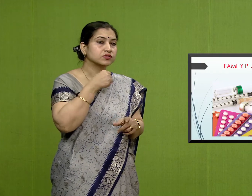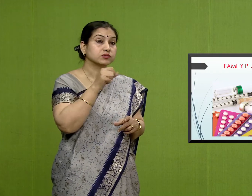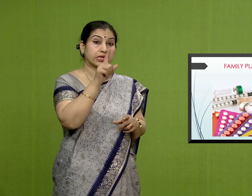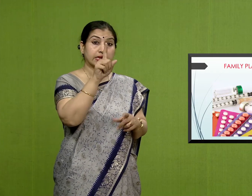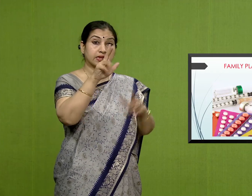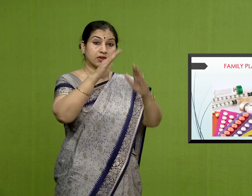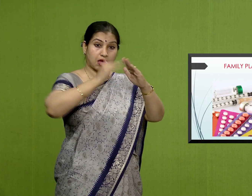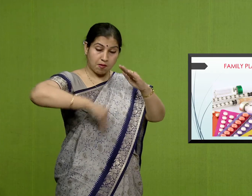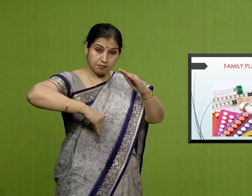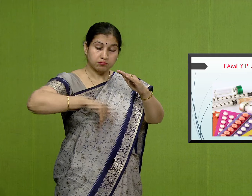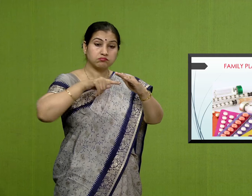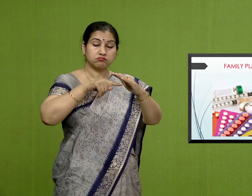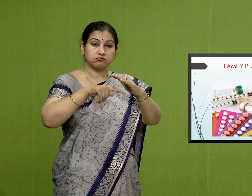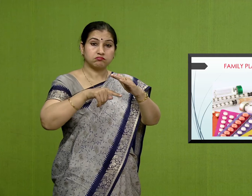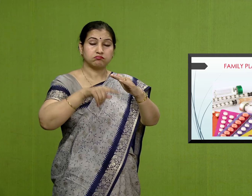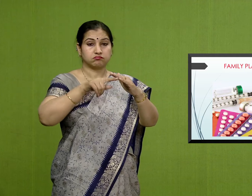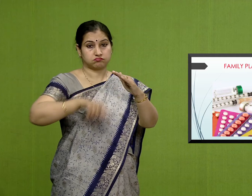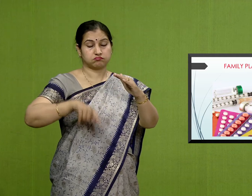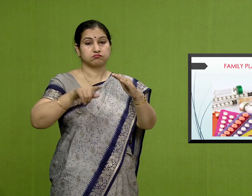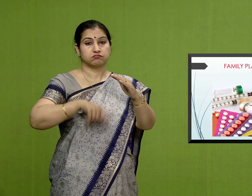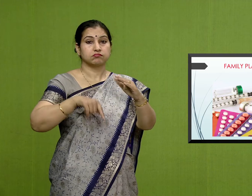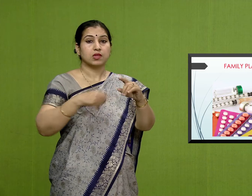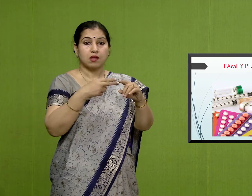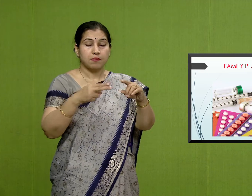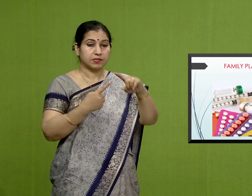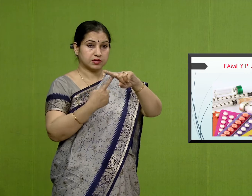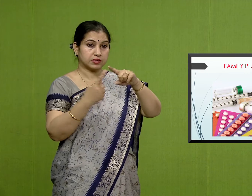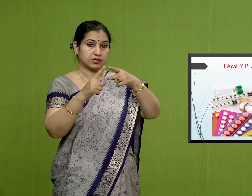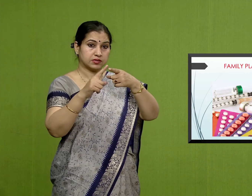18 is referred as teen pregnancy.